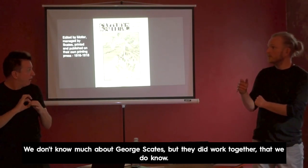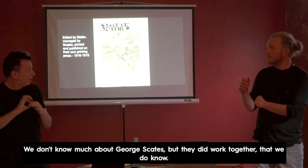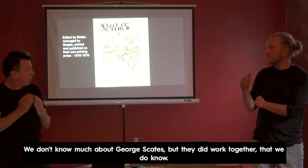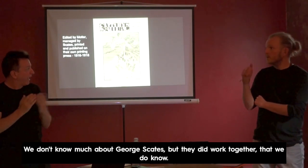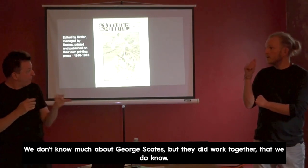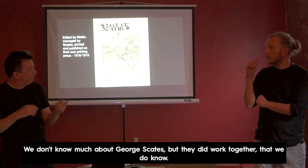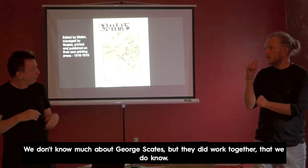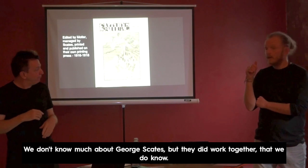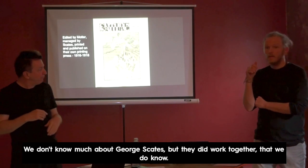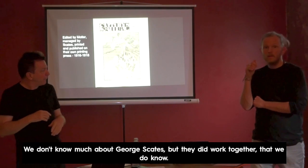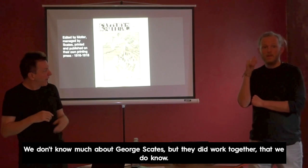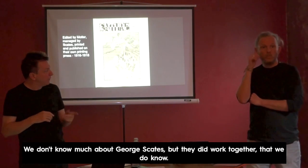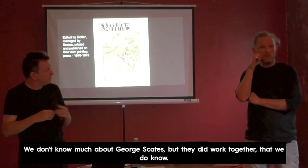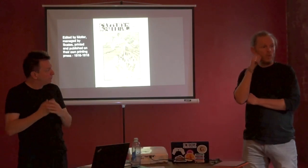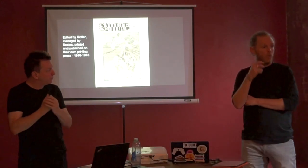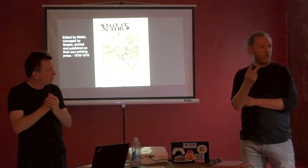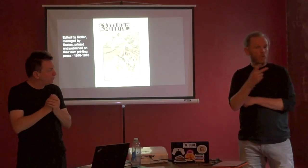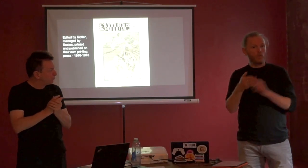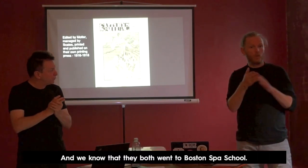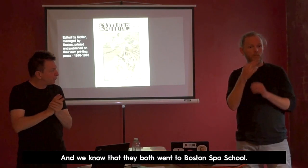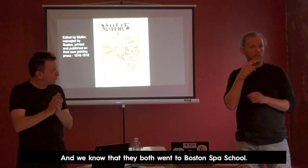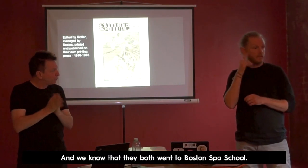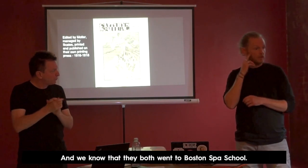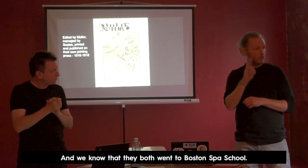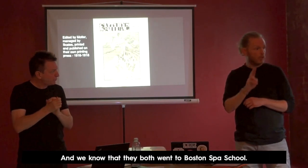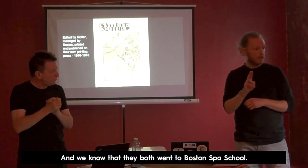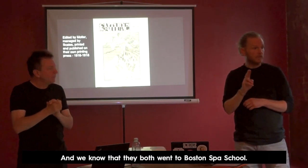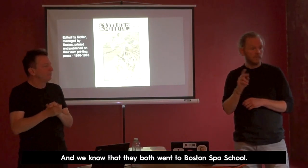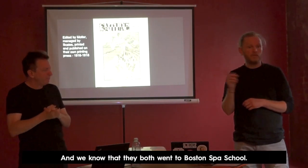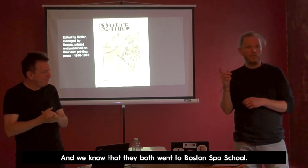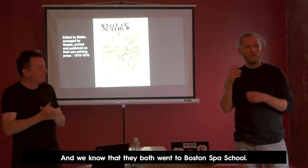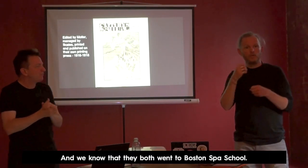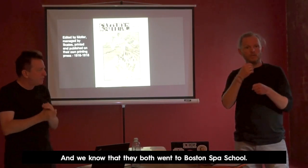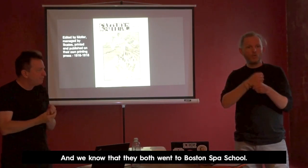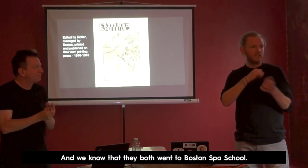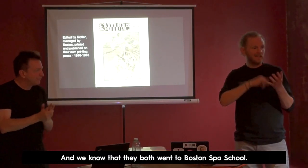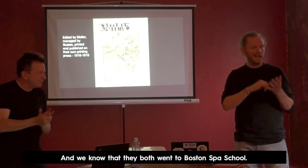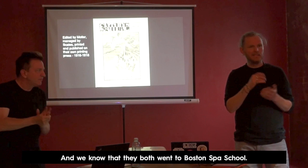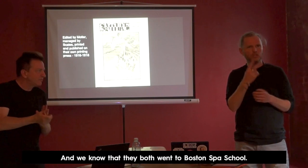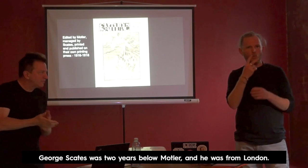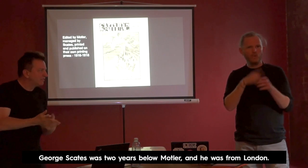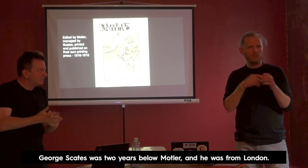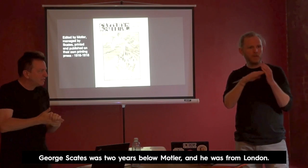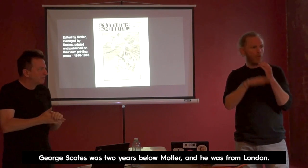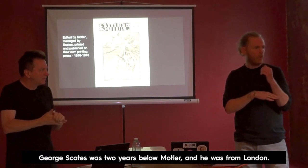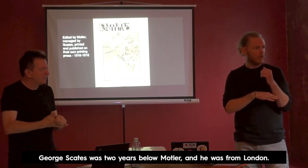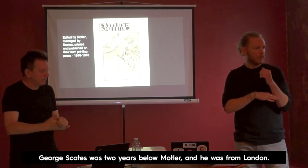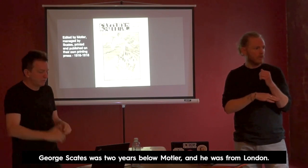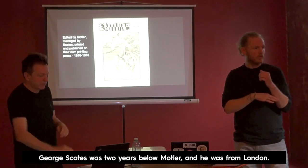they did work together, that we do know. So we know that they both went to Boston Fast School. George Skates was 2 years